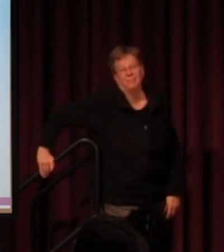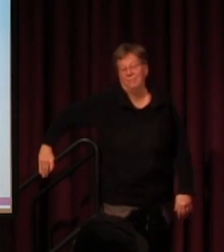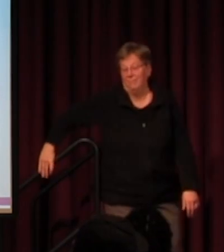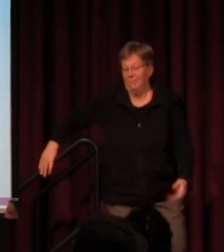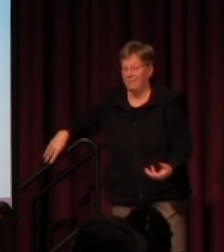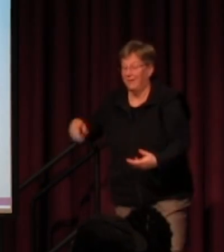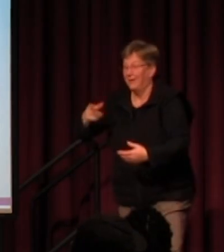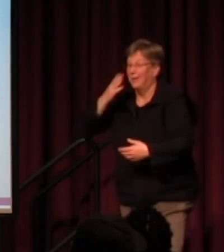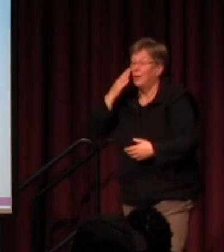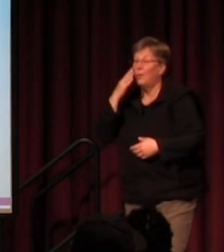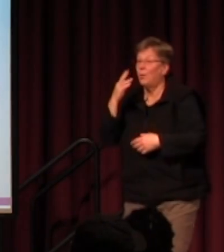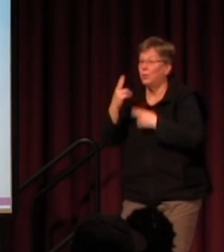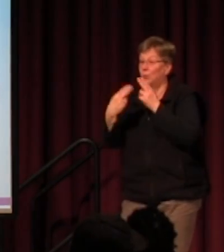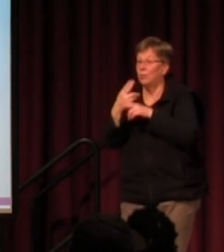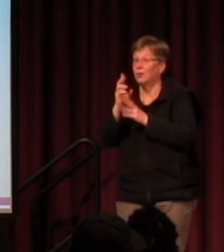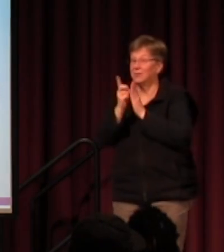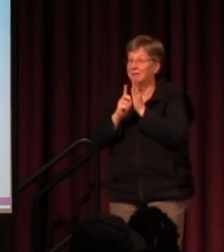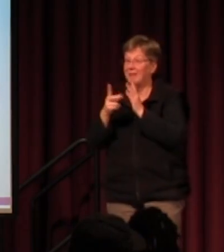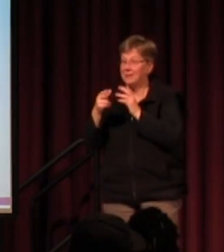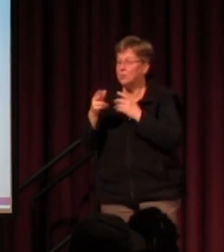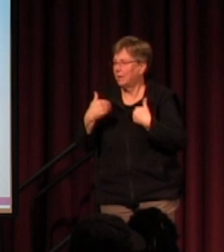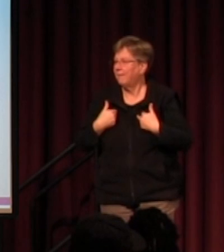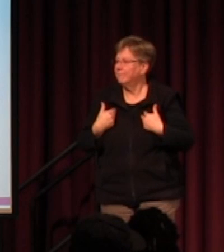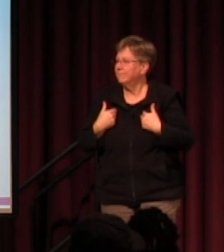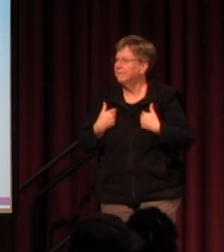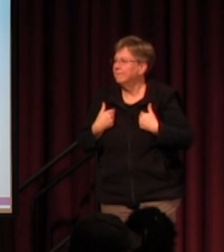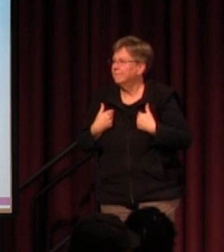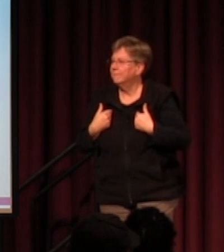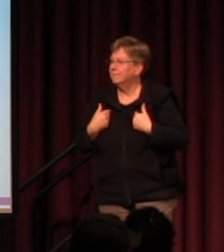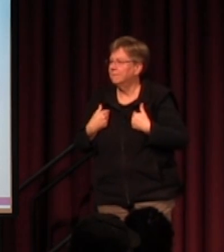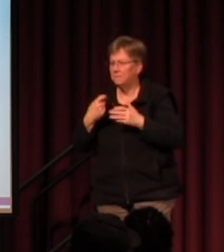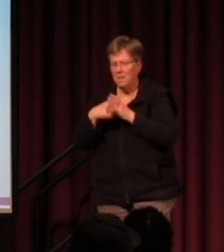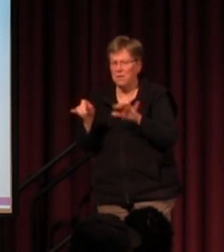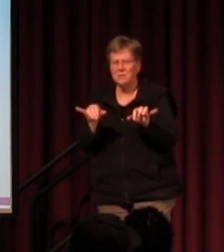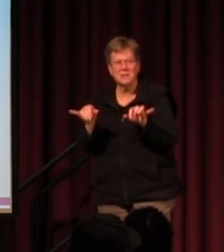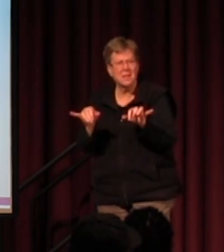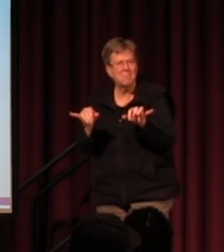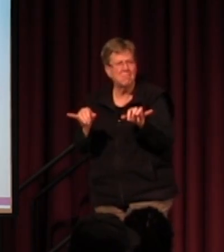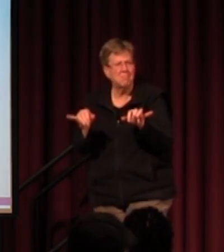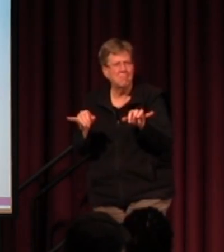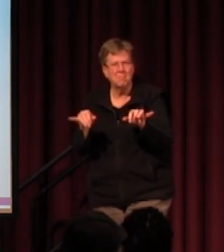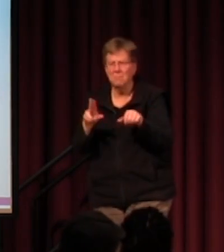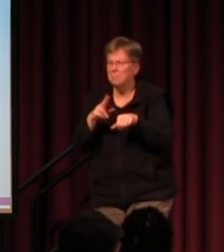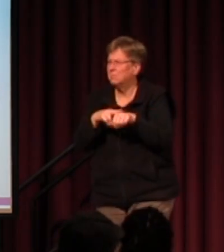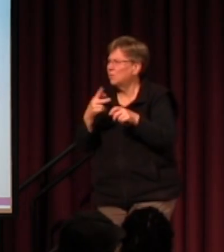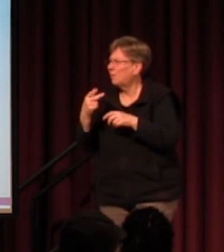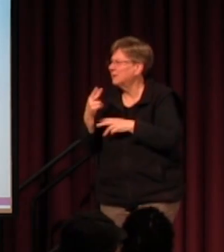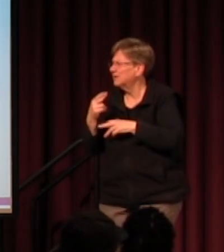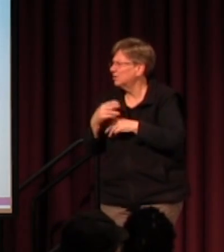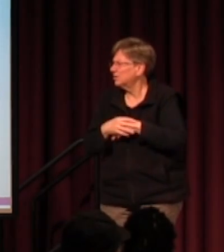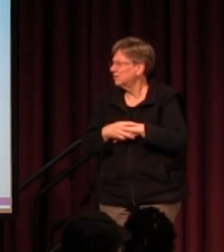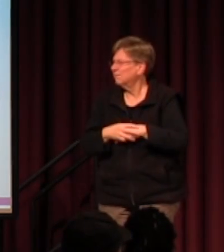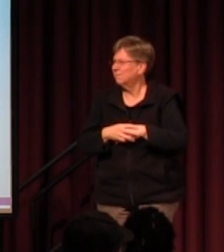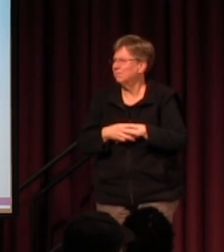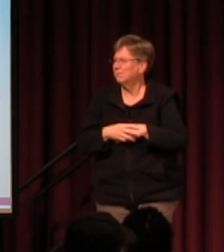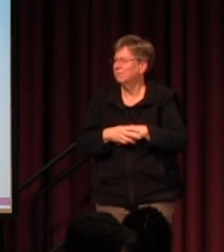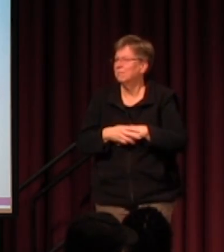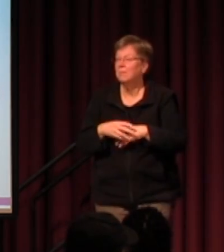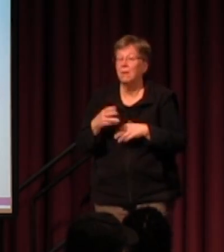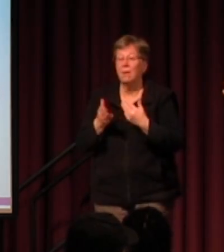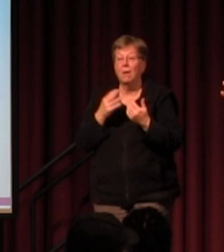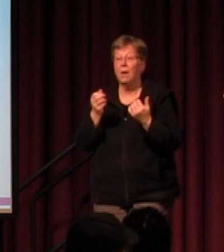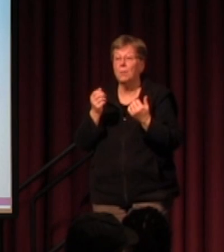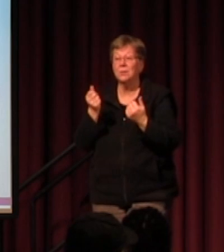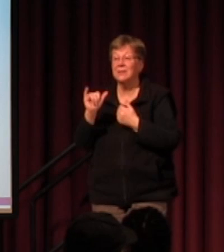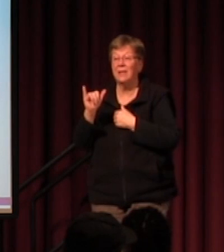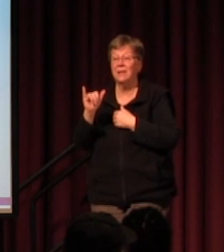universal design scissors exist, and they cost about the same. And yet, in almost any corporate